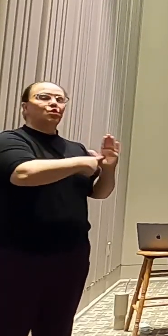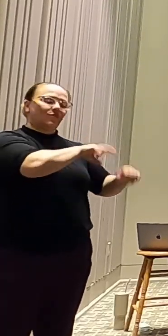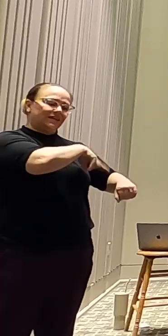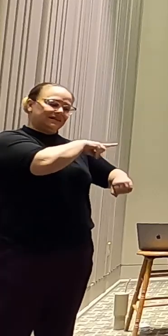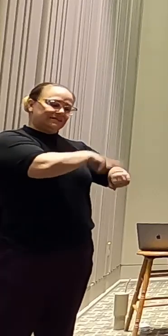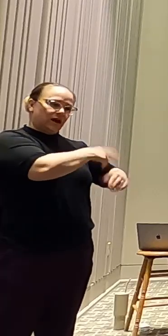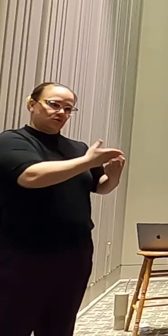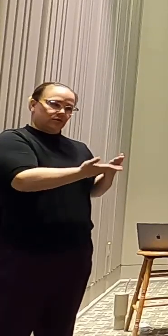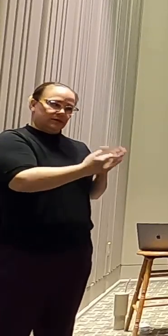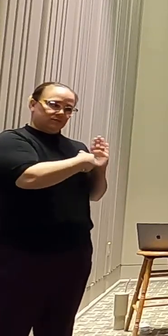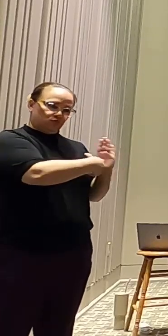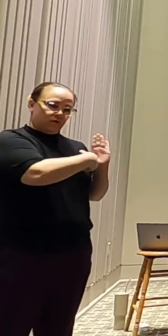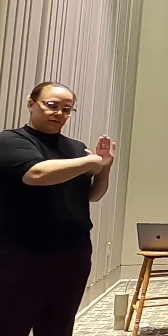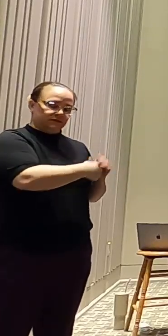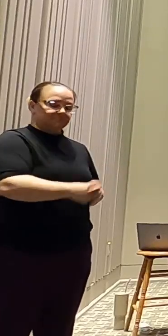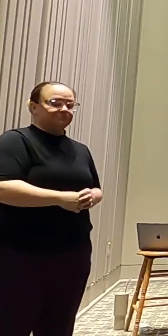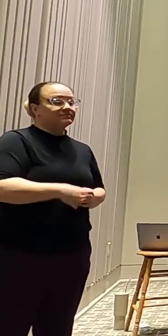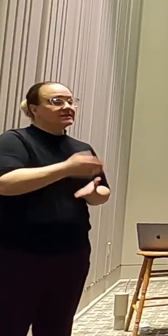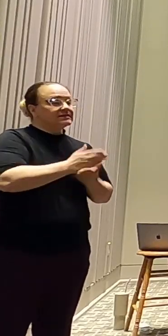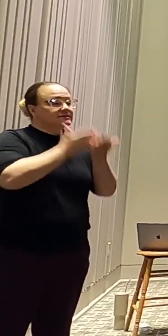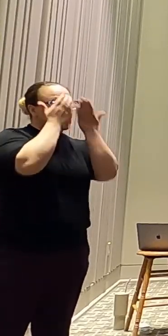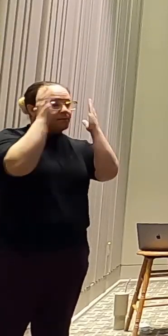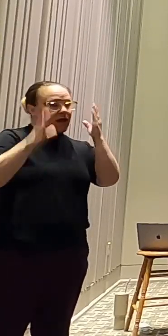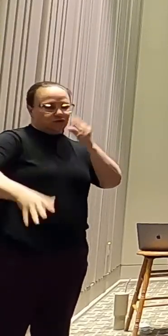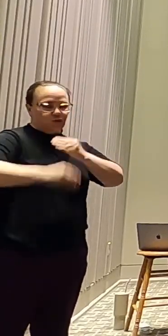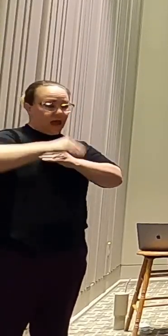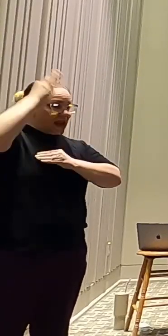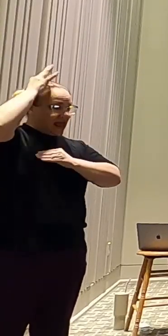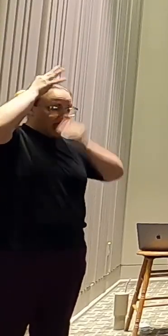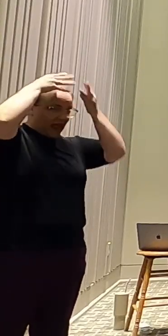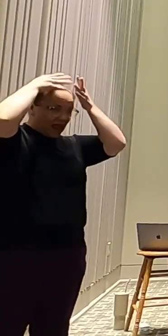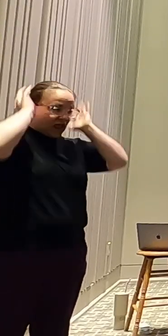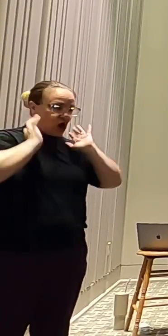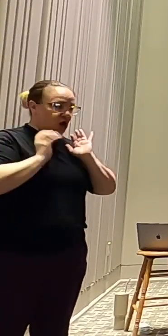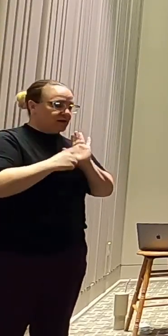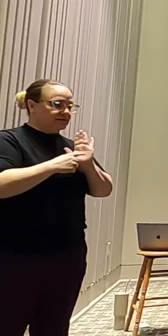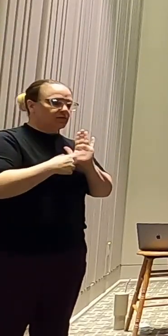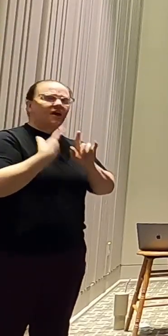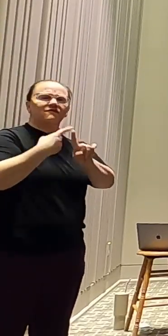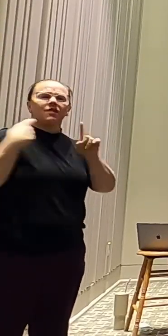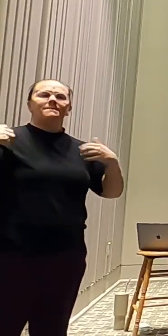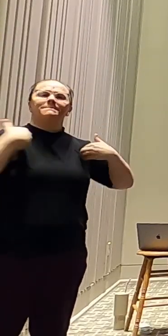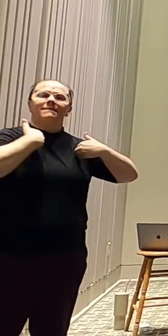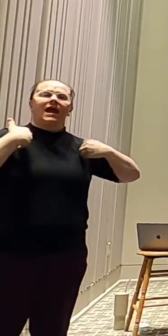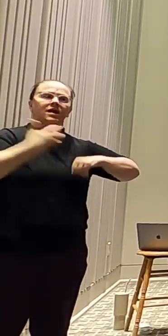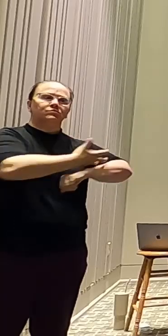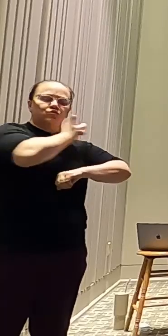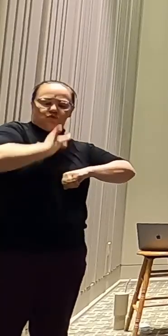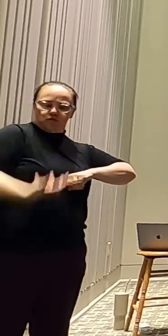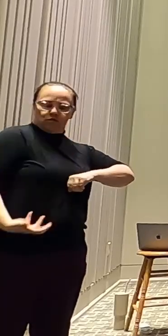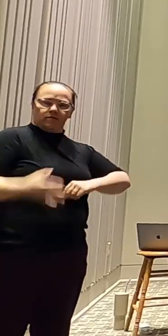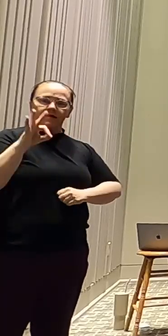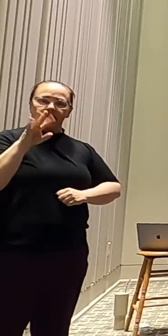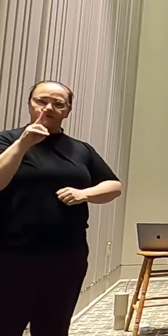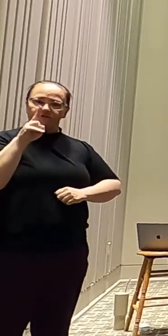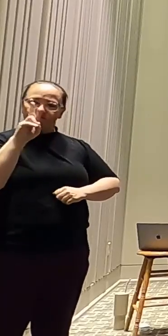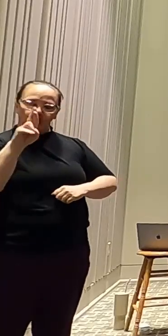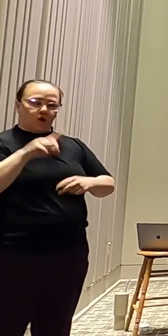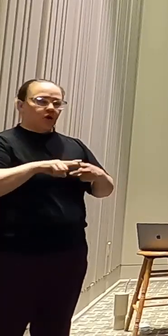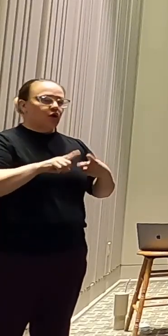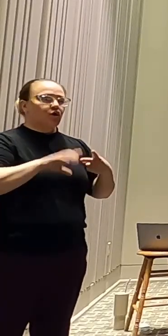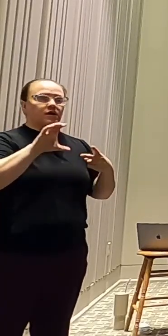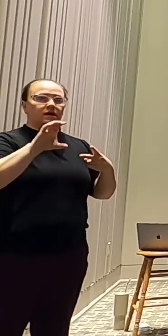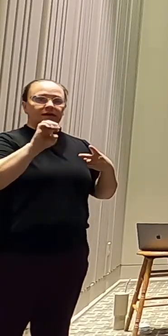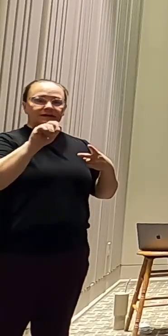are then further decorated with additions of hair, like animal fur or cedar bark, feathers,